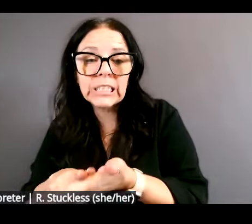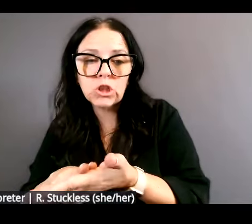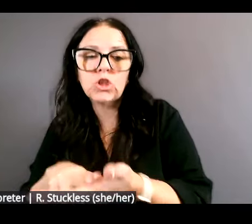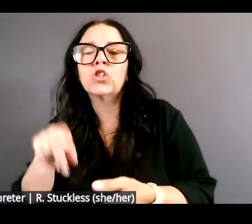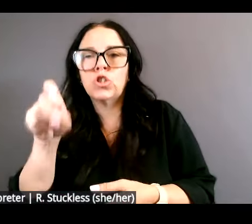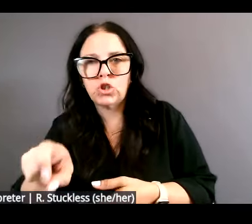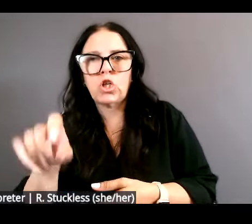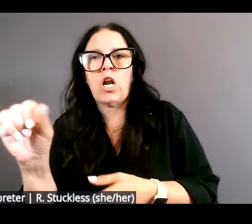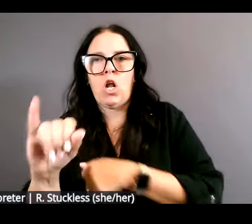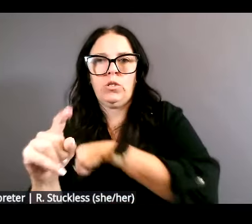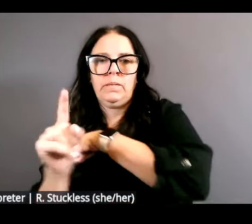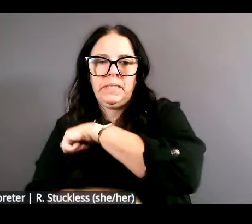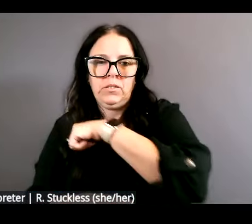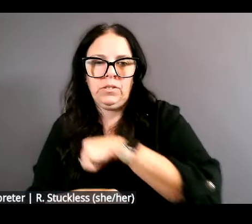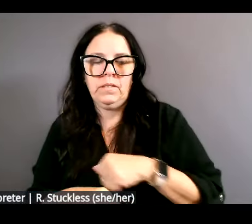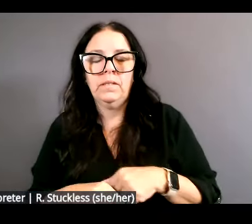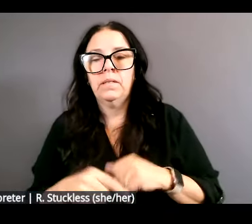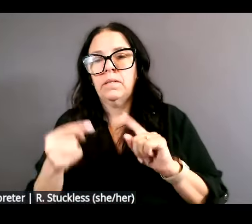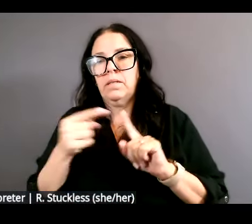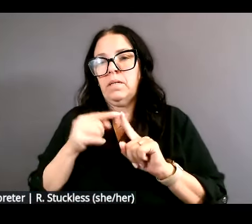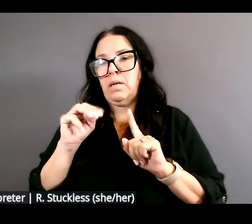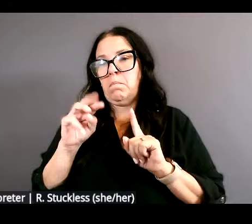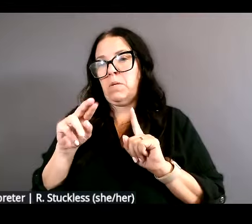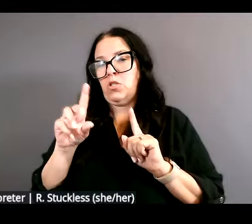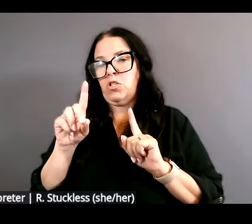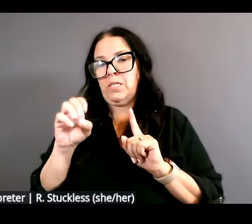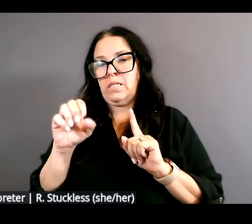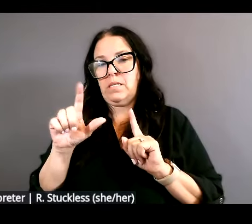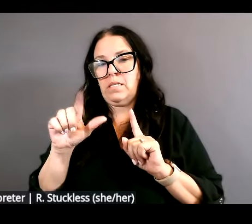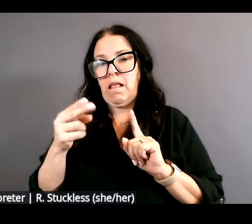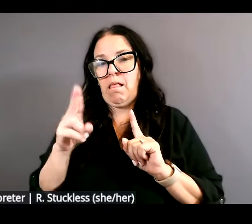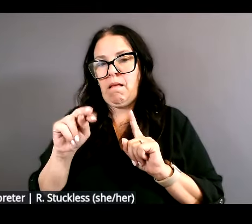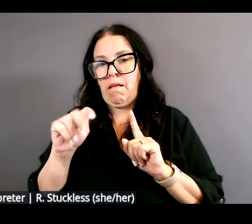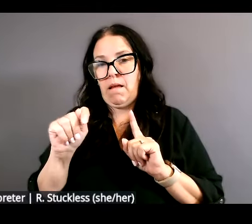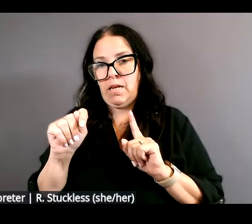Mr. Delahunt appears as circulator on sheets with